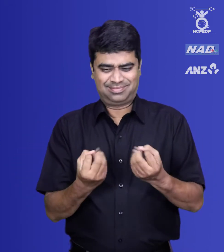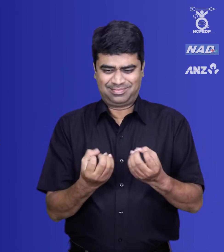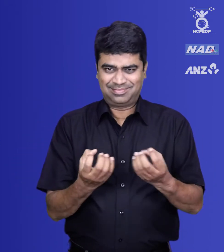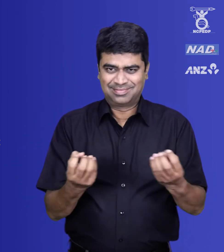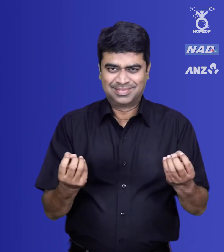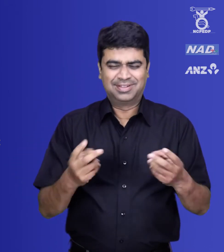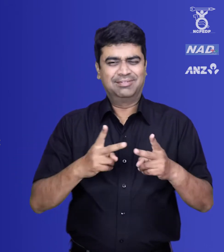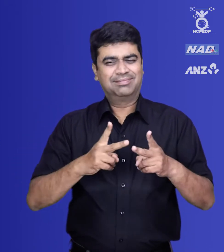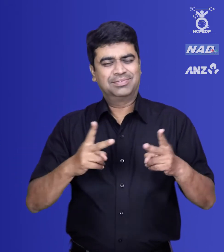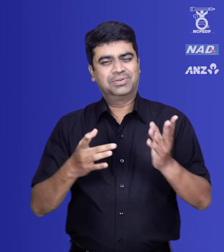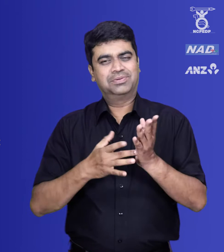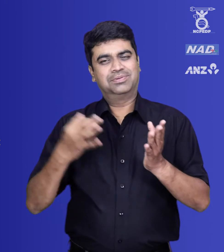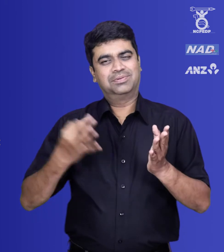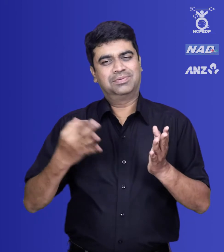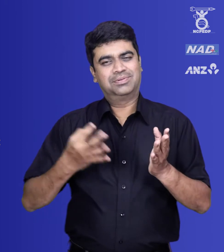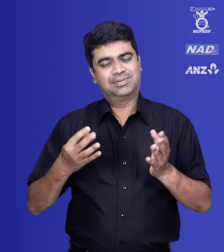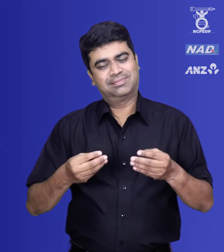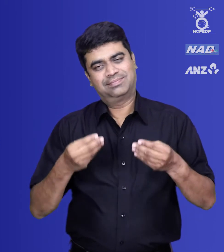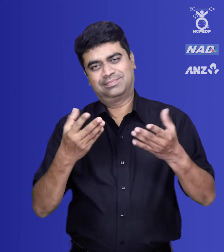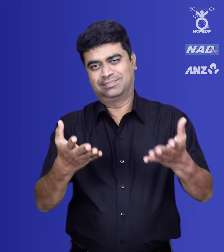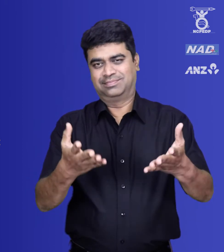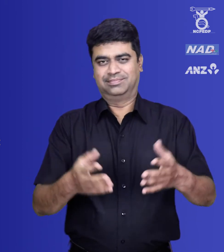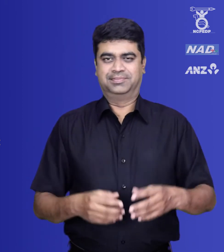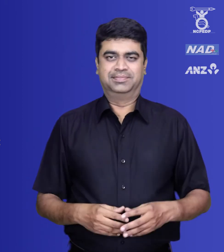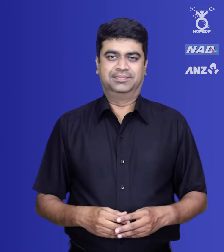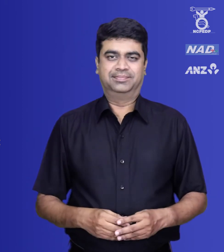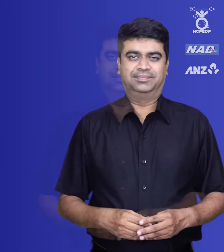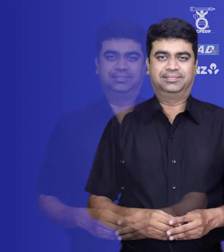are available in universal design.